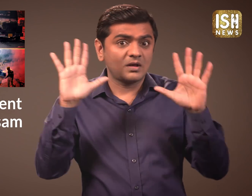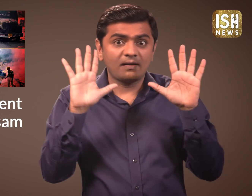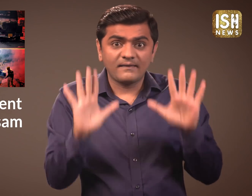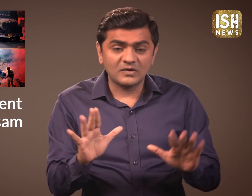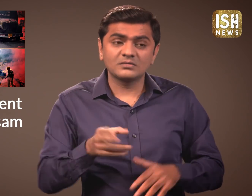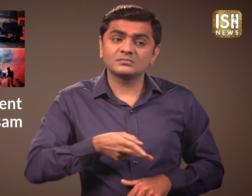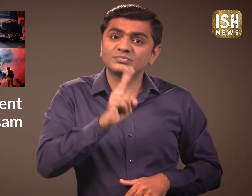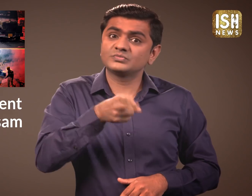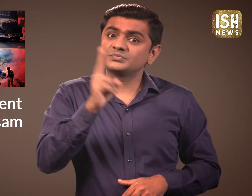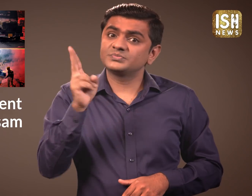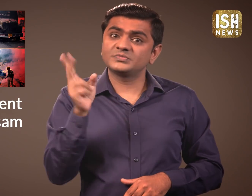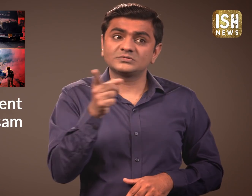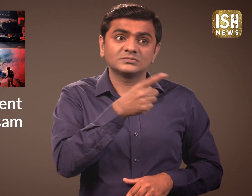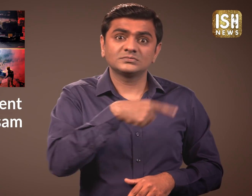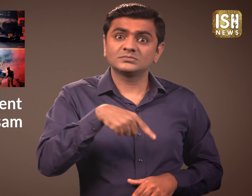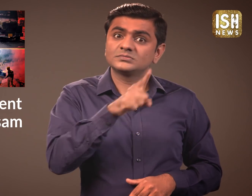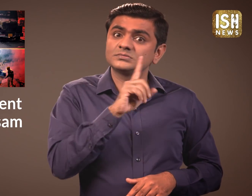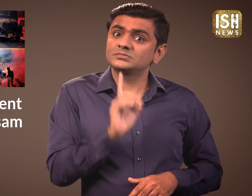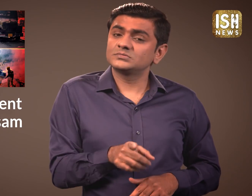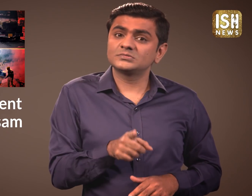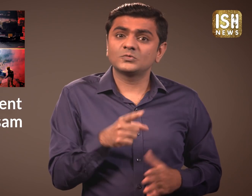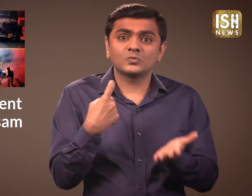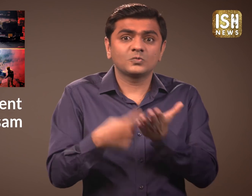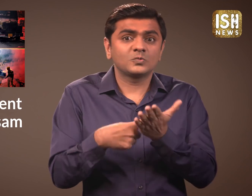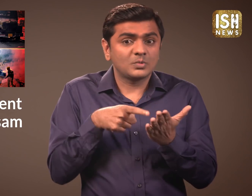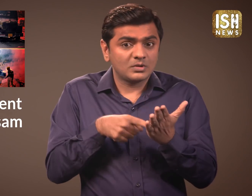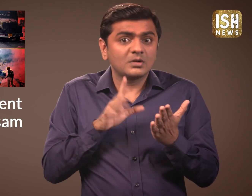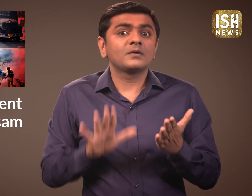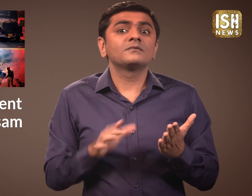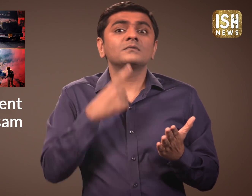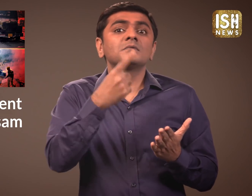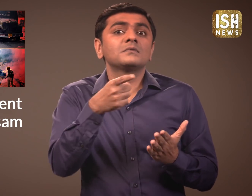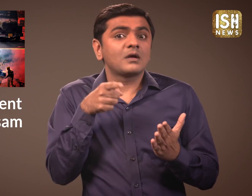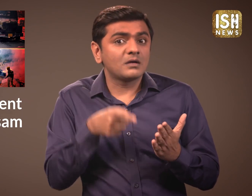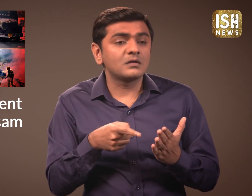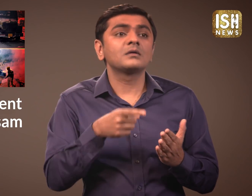A curfew is when if anybody is found outside their homes, they will be shot.